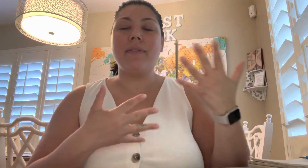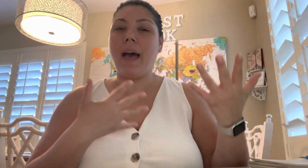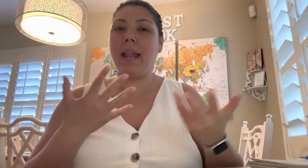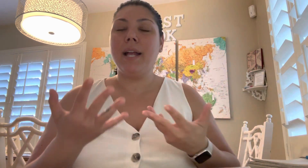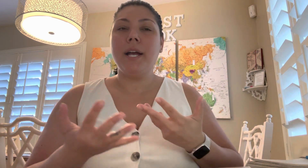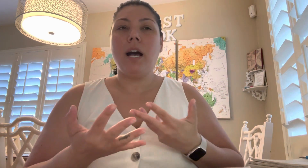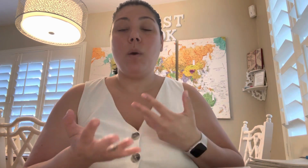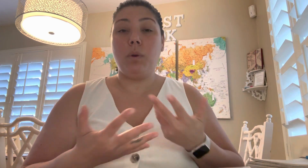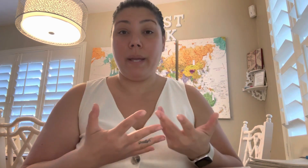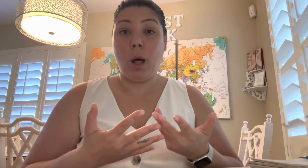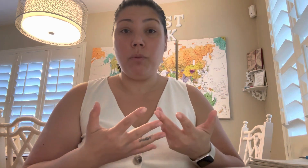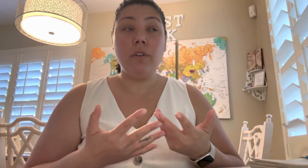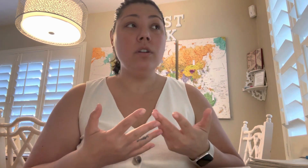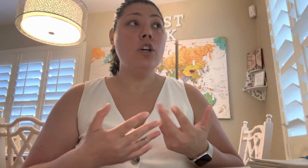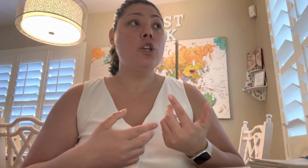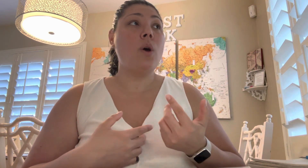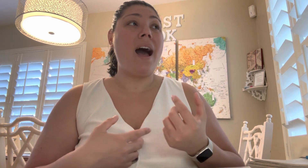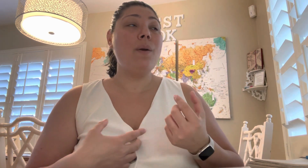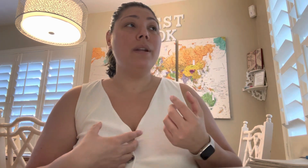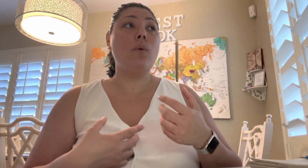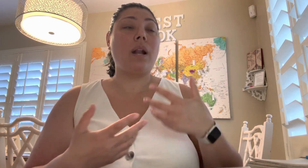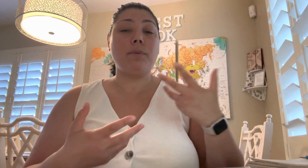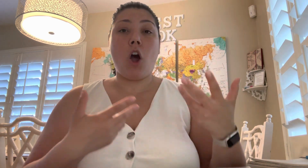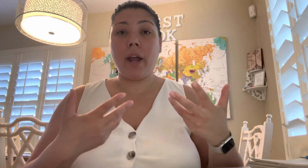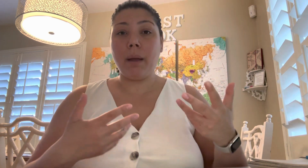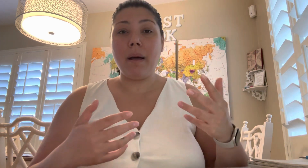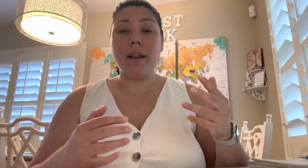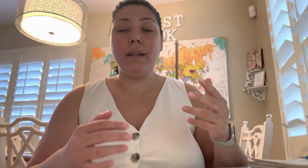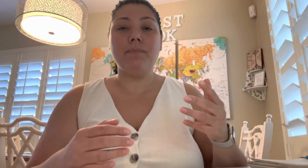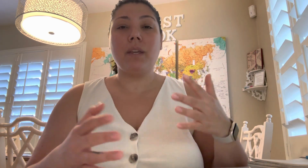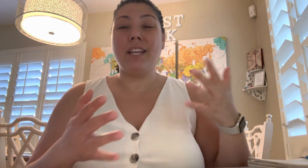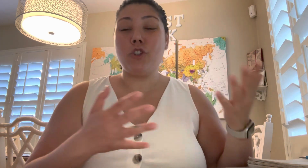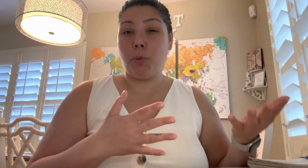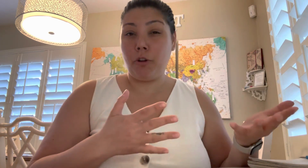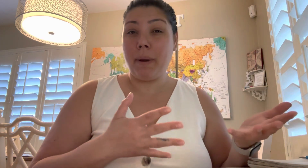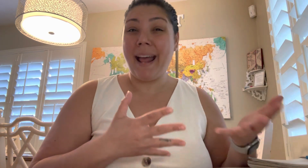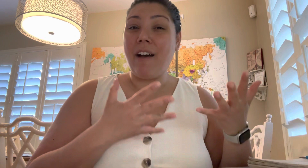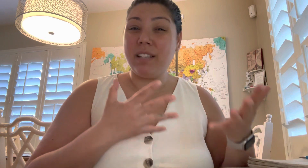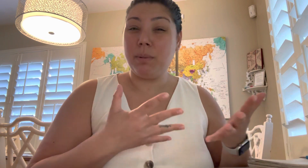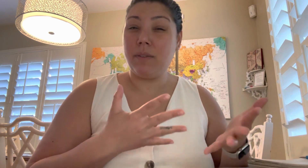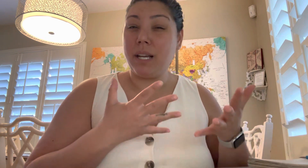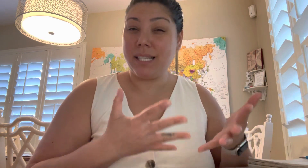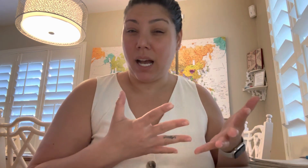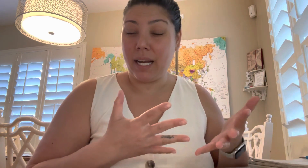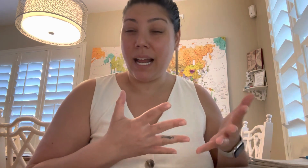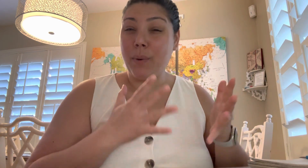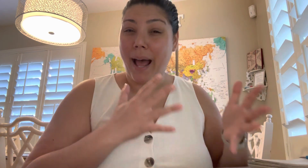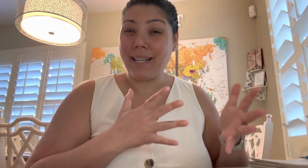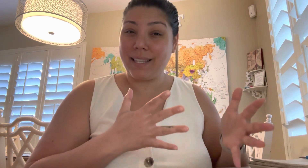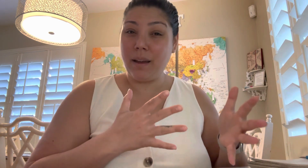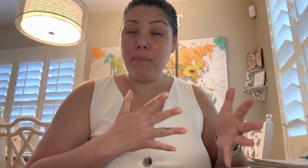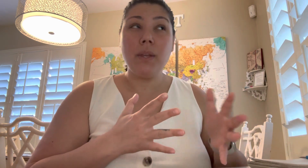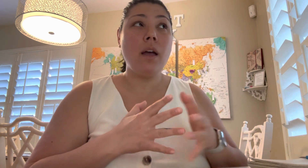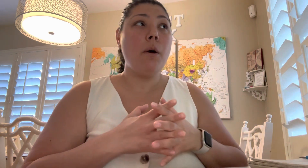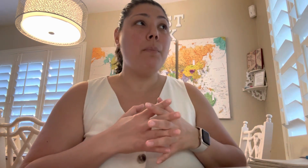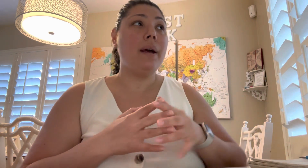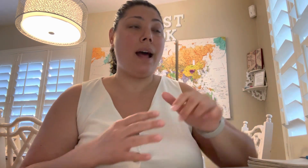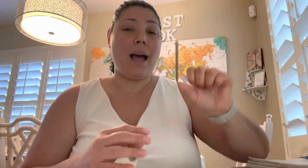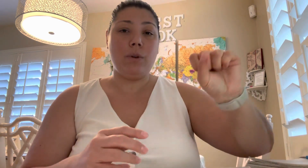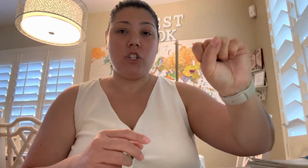that would be helpful. So I would, when I'm talking about it, the interpreter might have a specific sign. I would ask them, but I would just